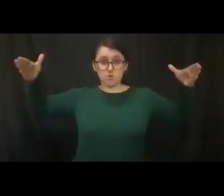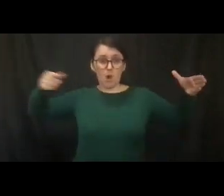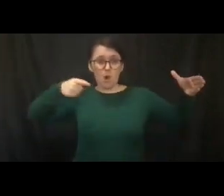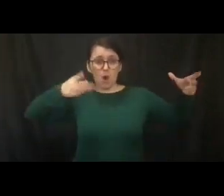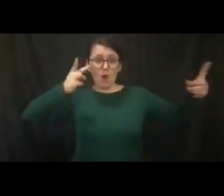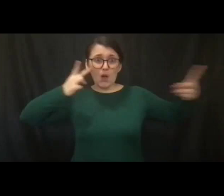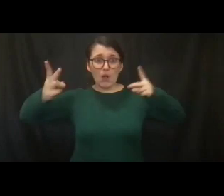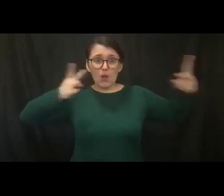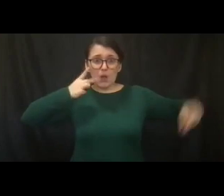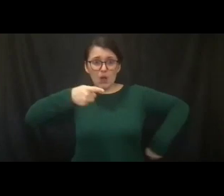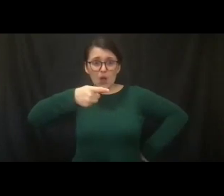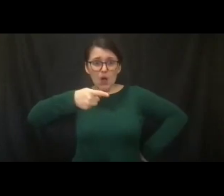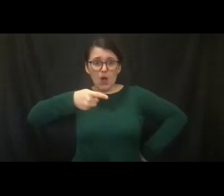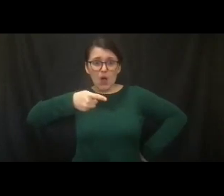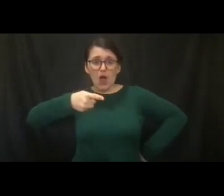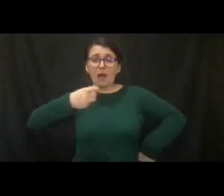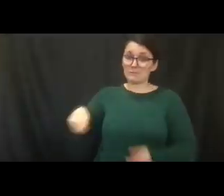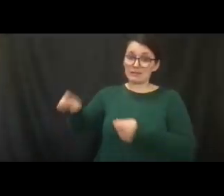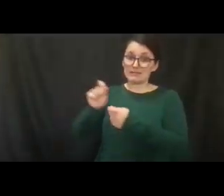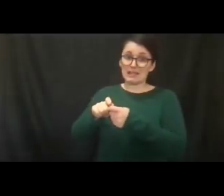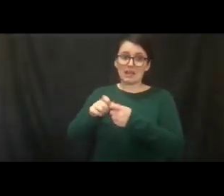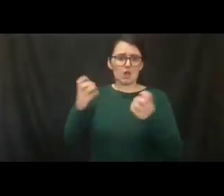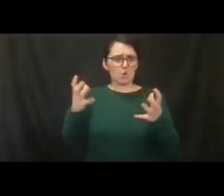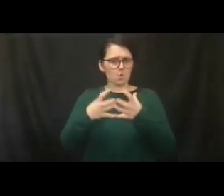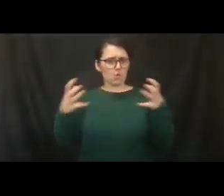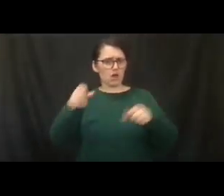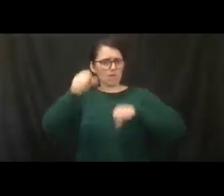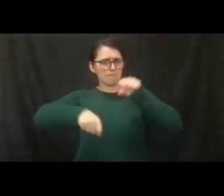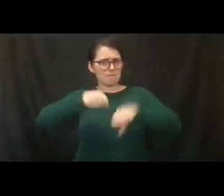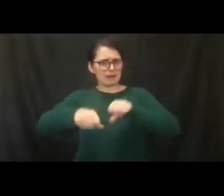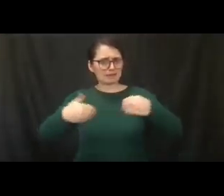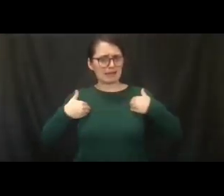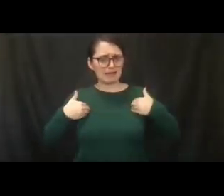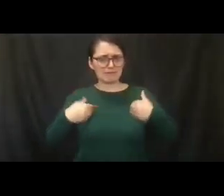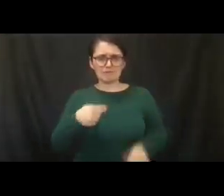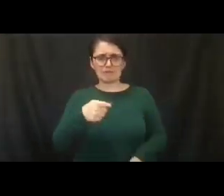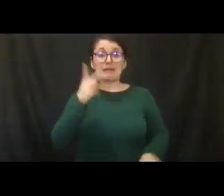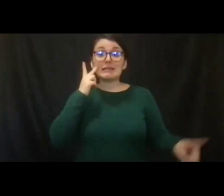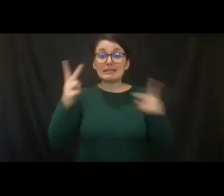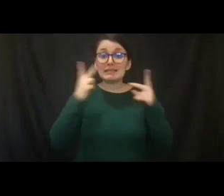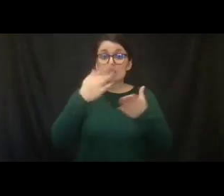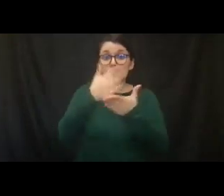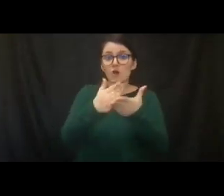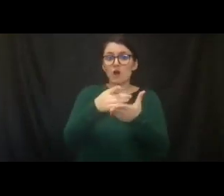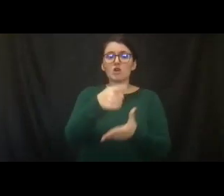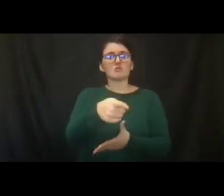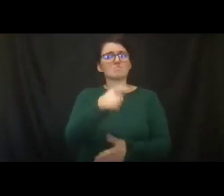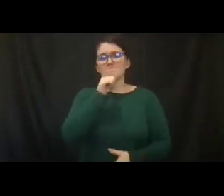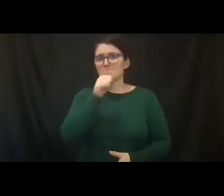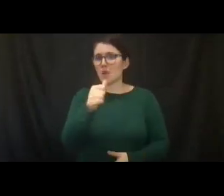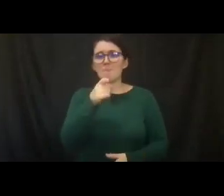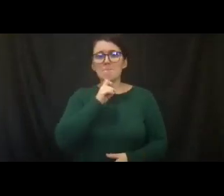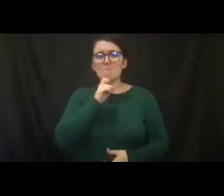reuse. You could remake a bike right there. And you can see that there are some pieces in here that are not metal